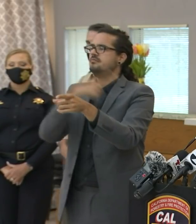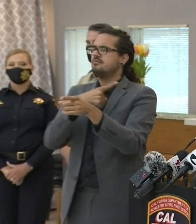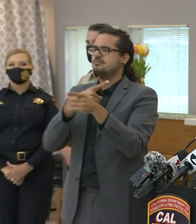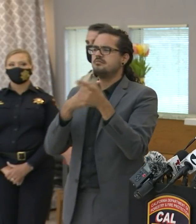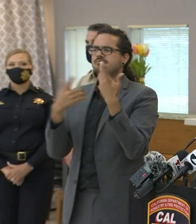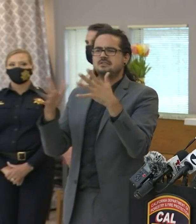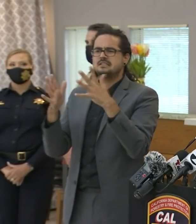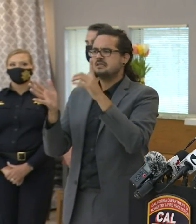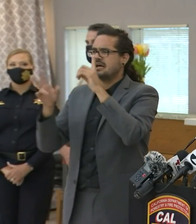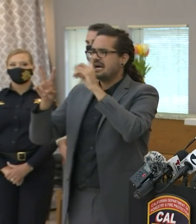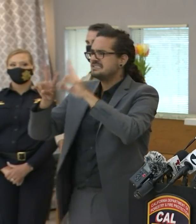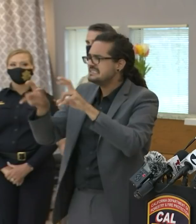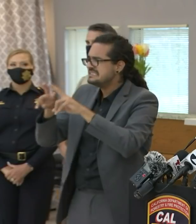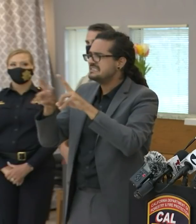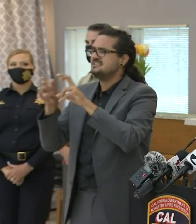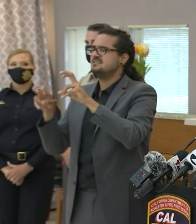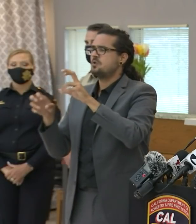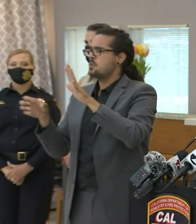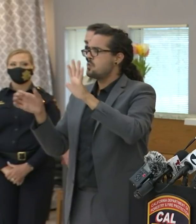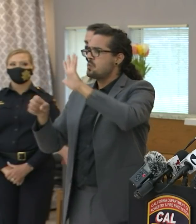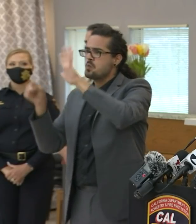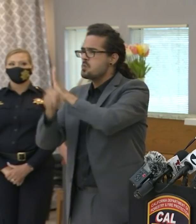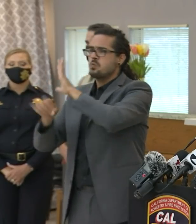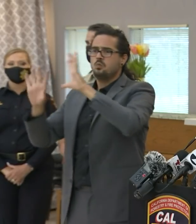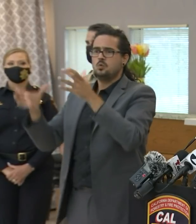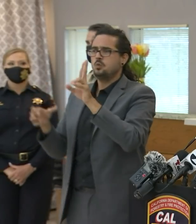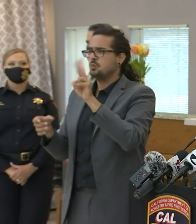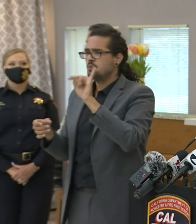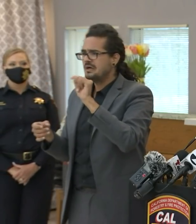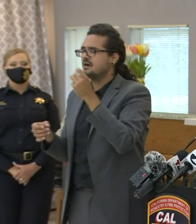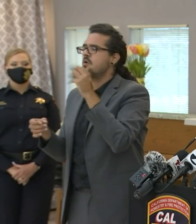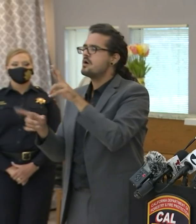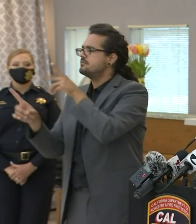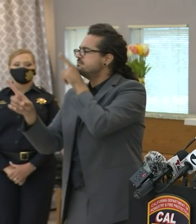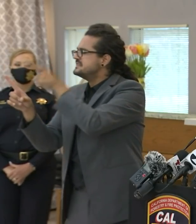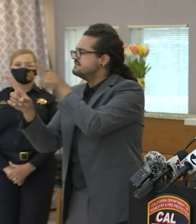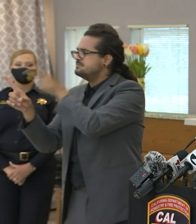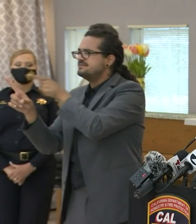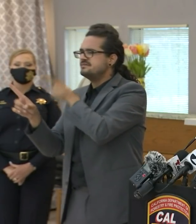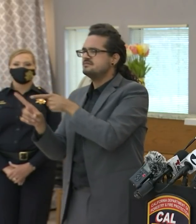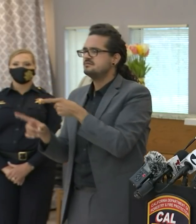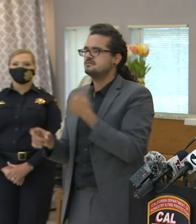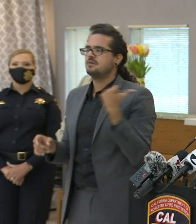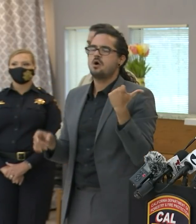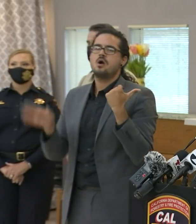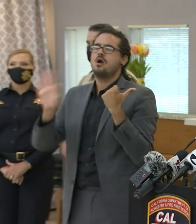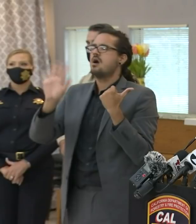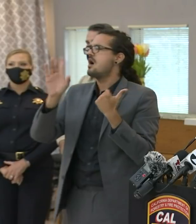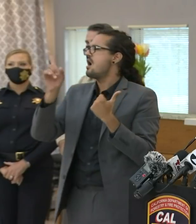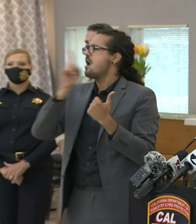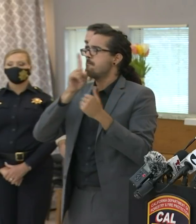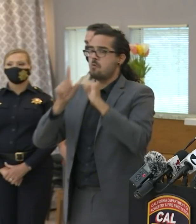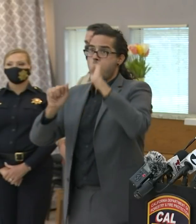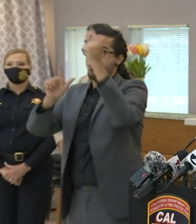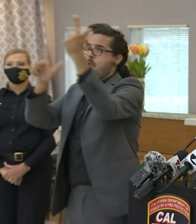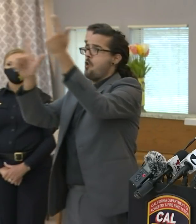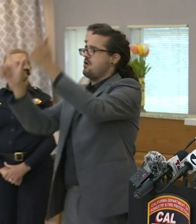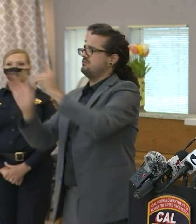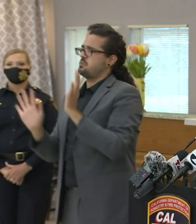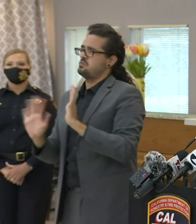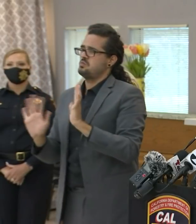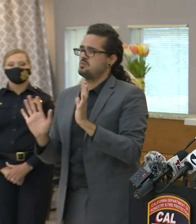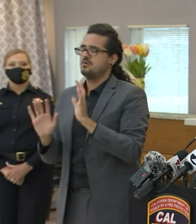Yeah, so no, this is in a few specific areas. It's by no means complete for the whole fire. That information will be forthcoming. As